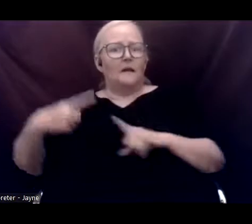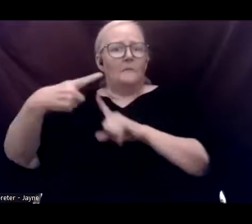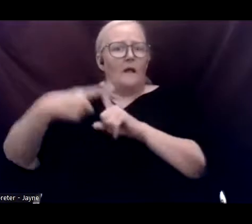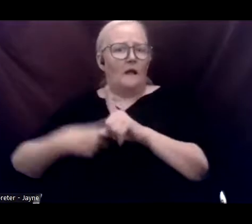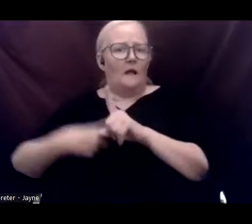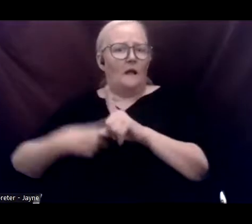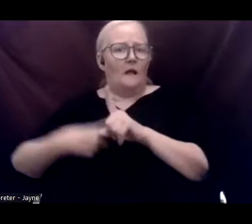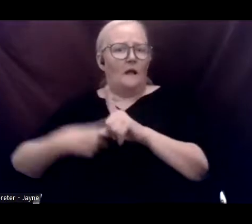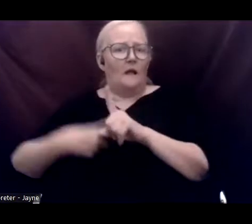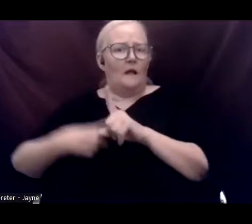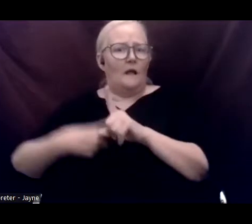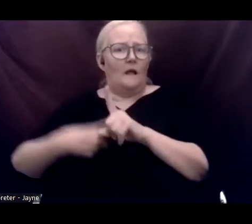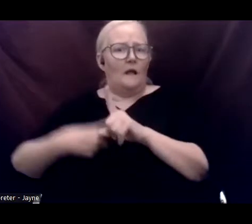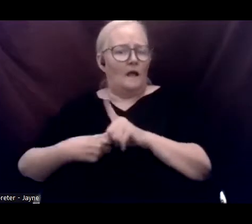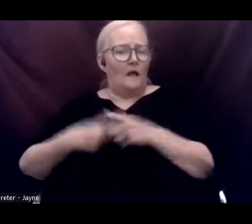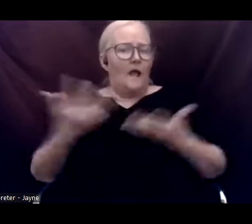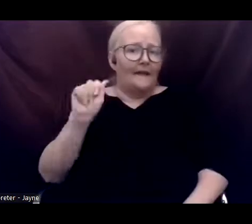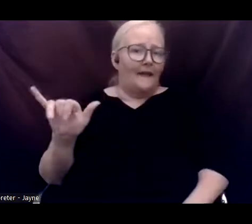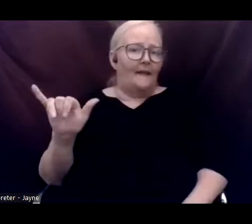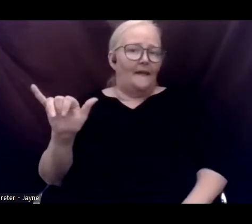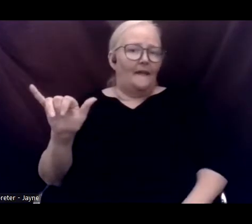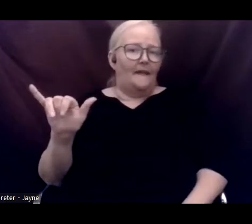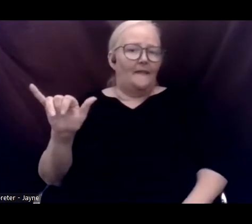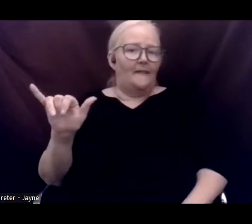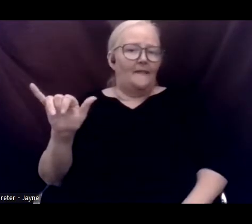month of May.